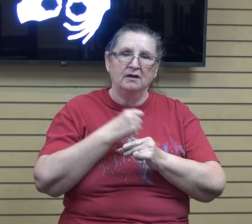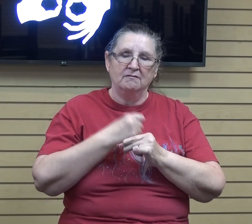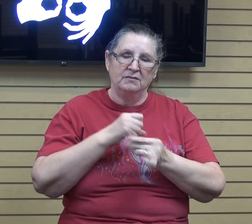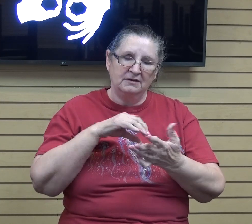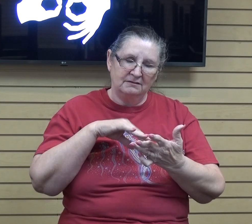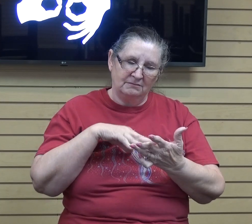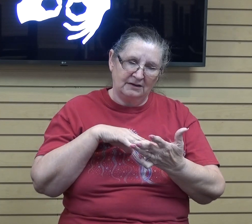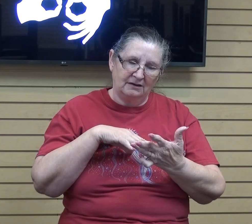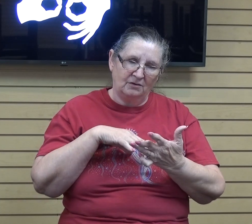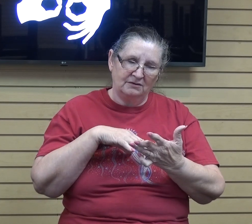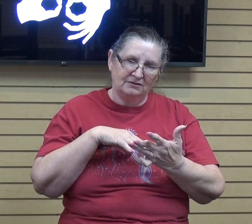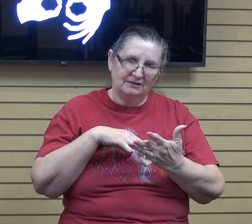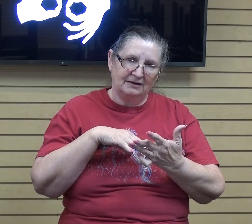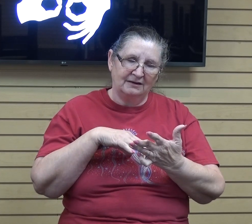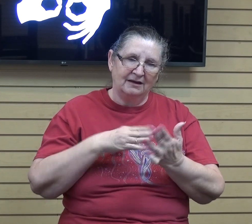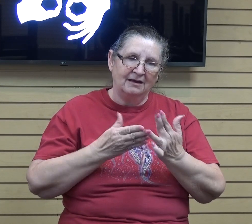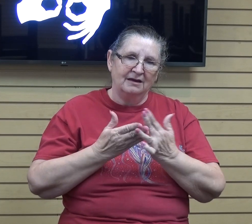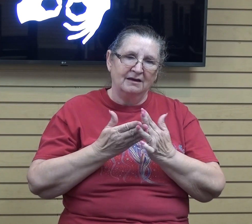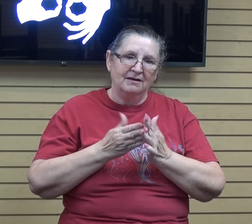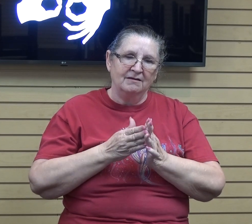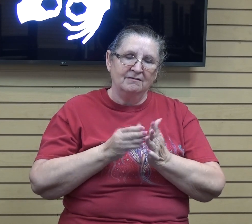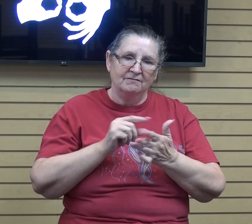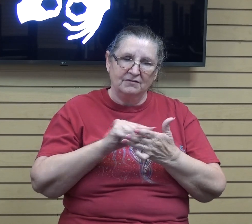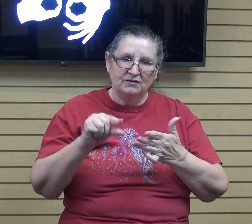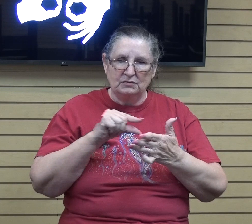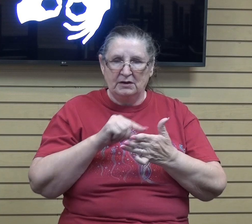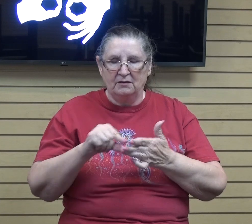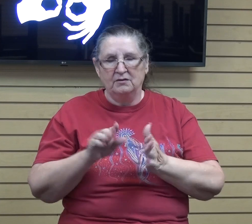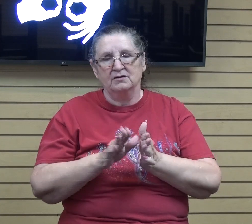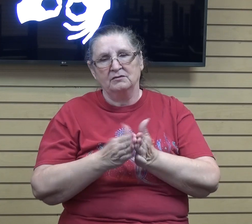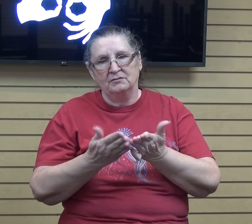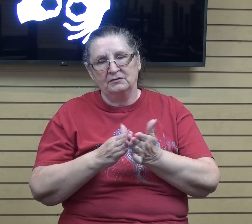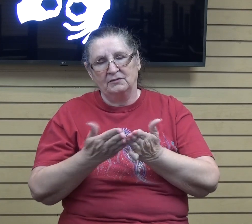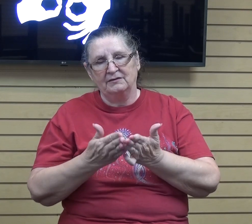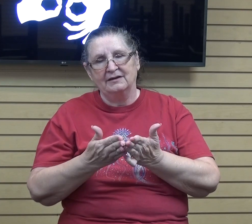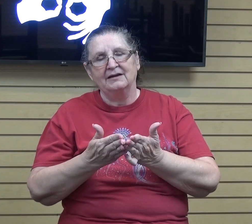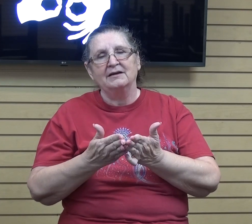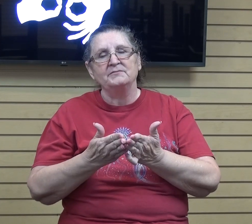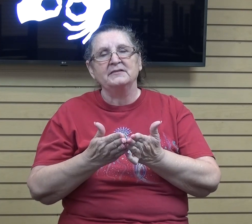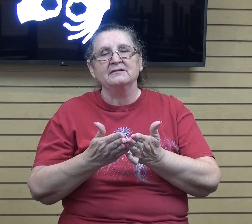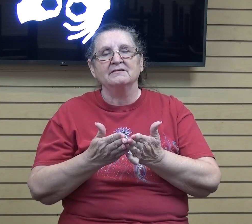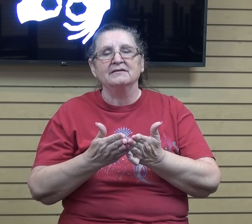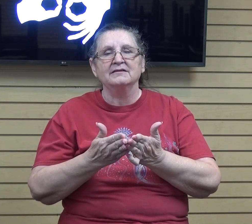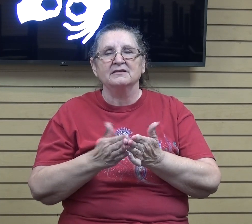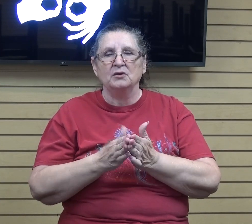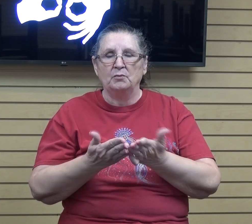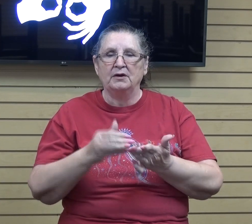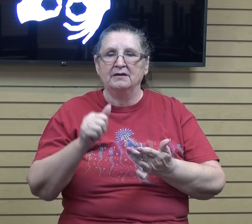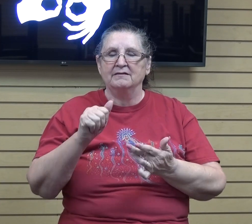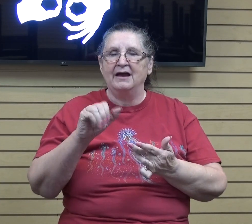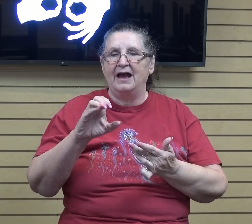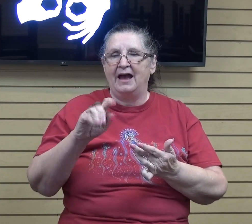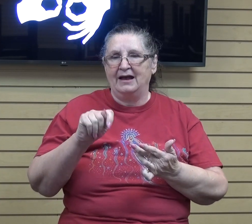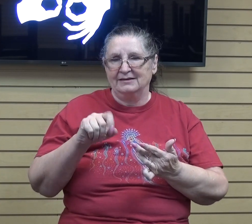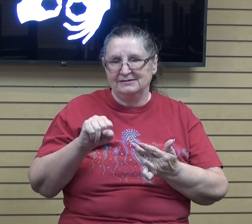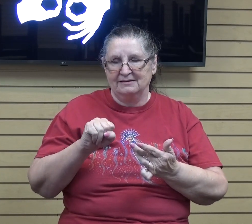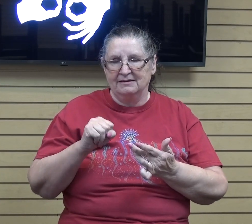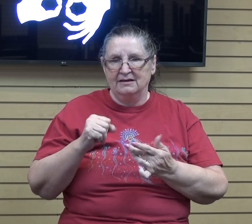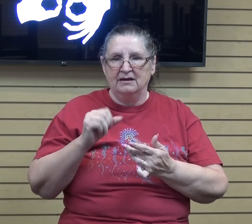by verse and chapter by chapter through the book of Acts. And the last 2 weeks, we've been